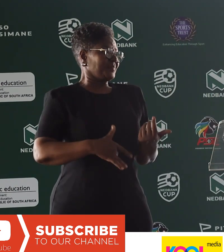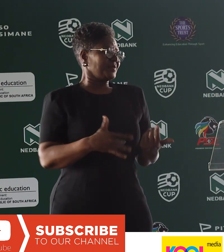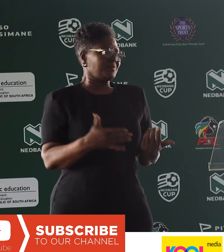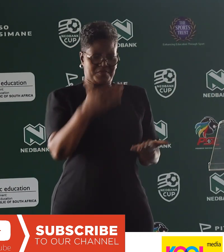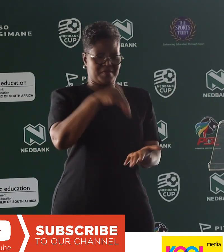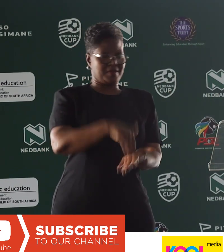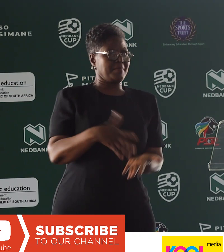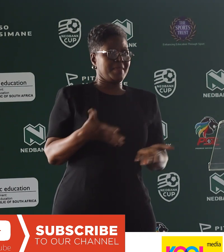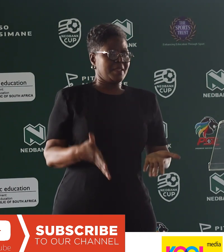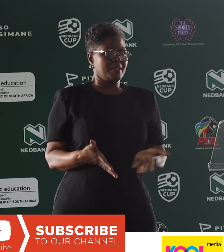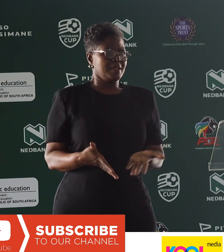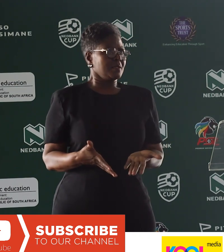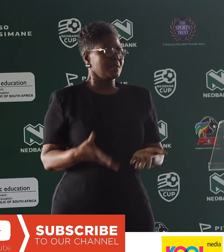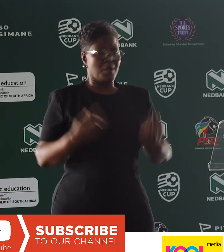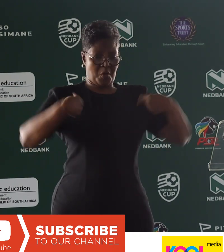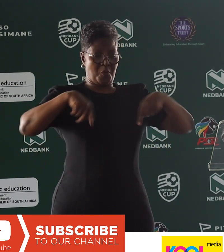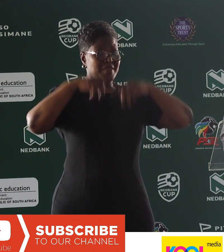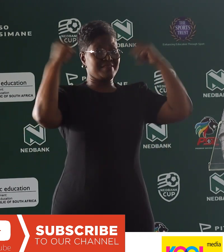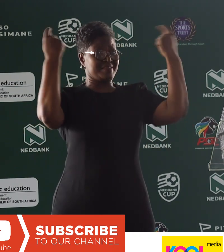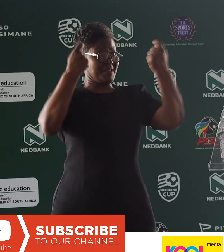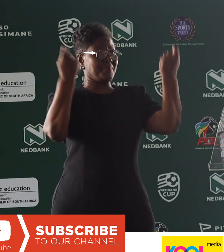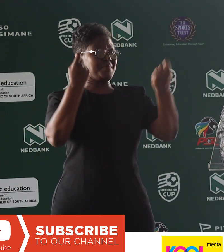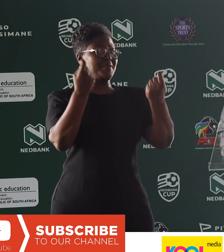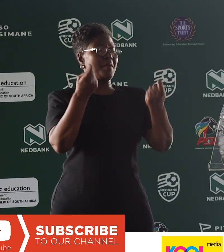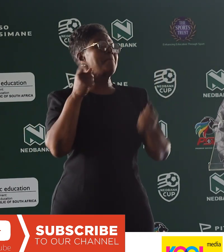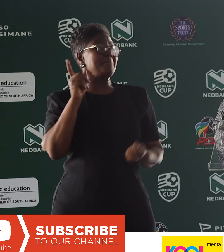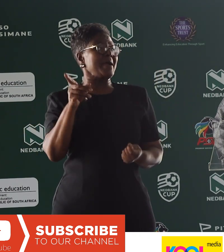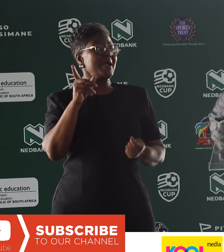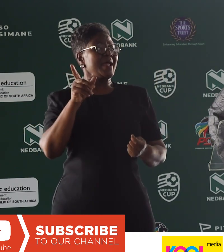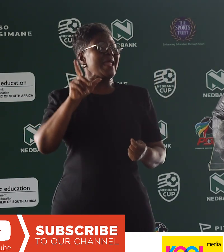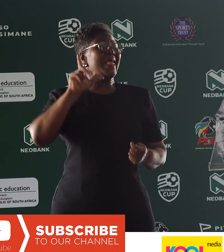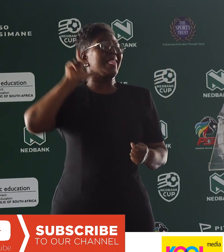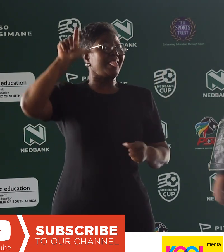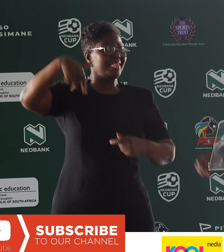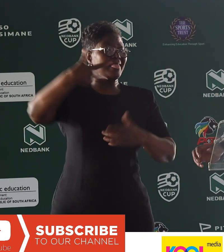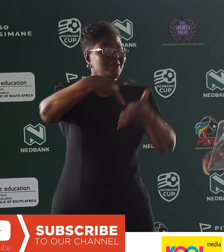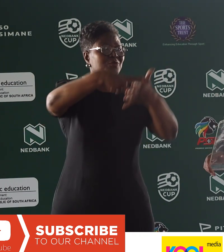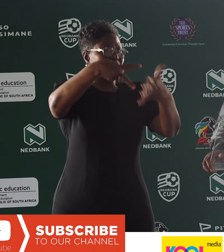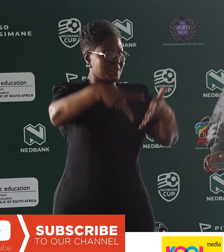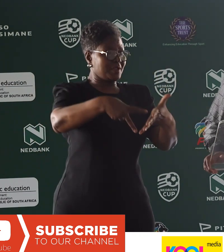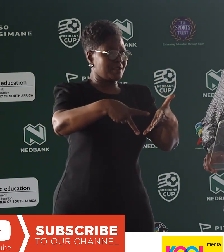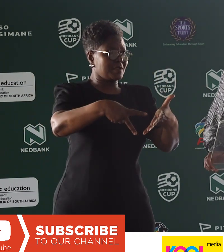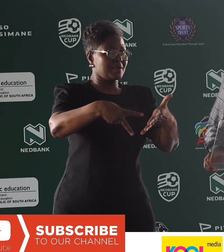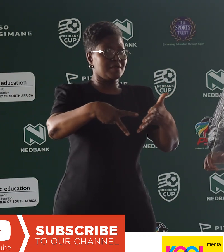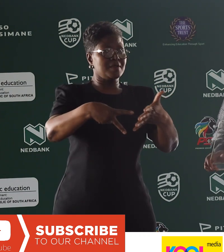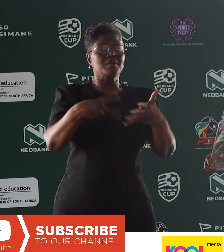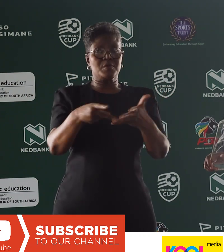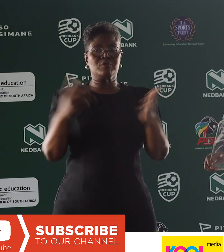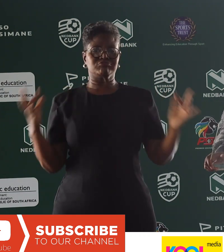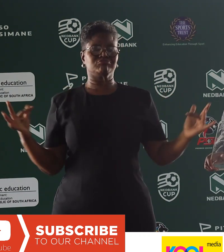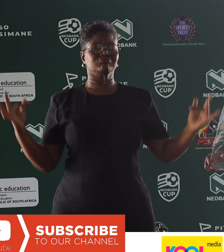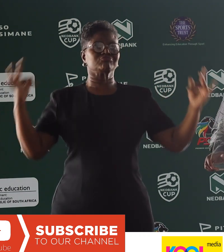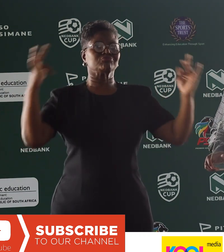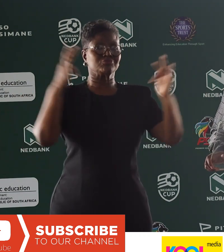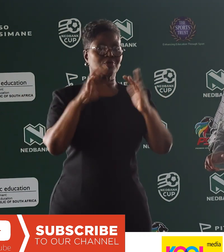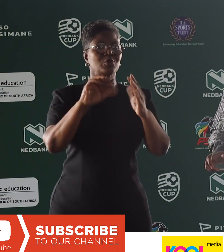leaving this morning. We celebrate you for that. But next week, Chairman, we are convening a school sport in